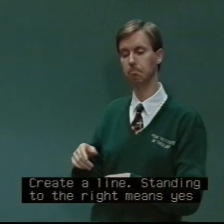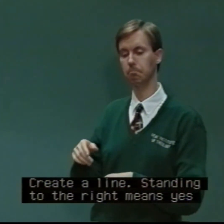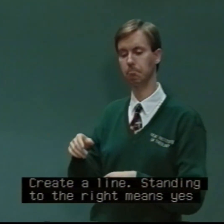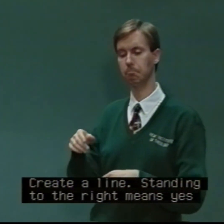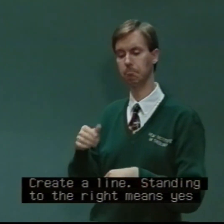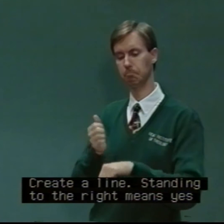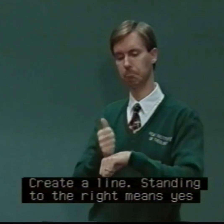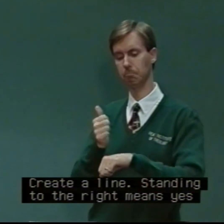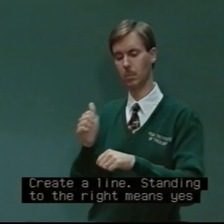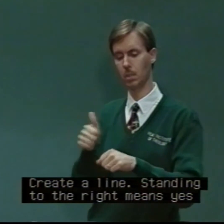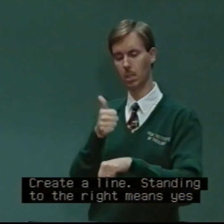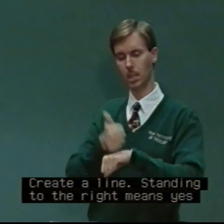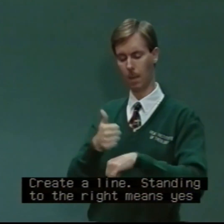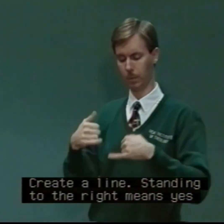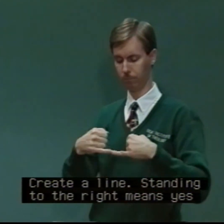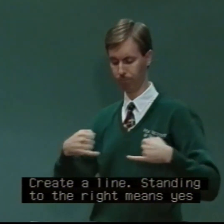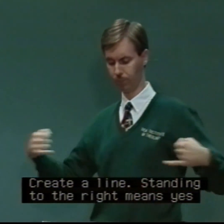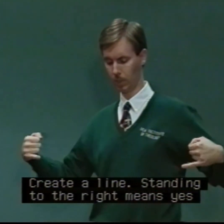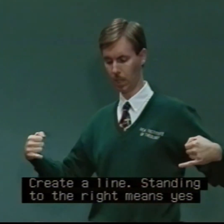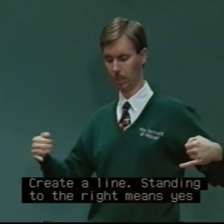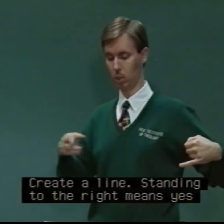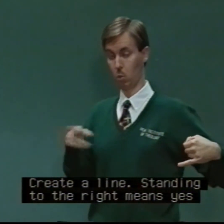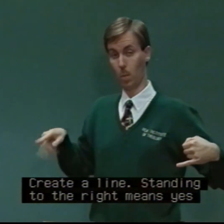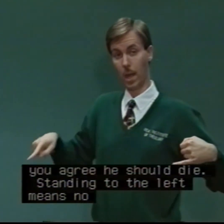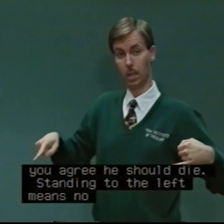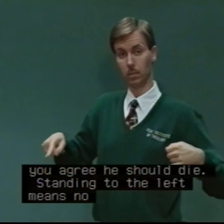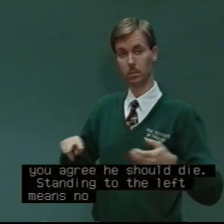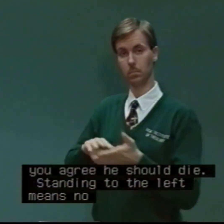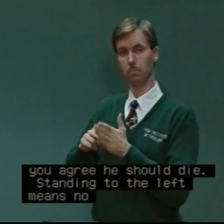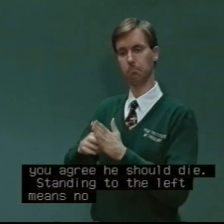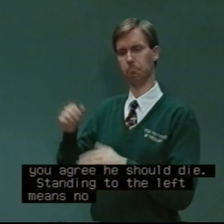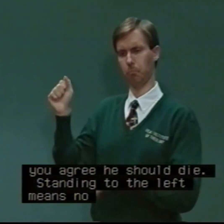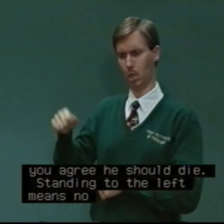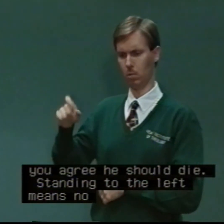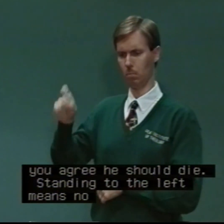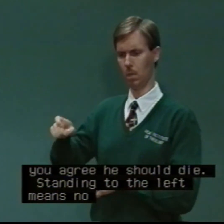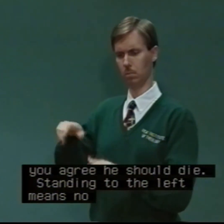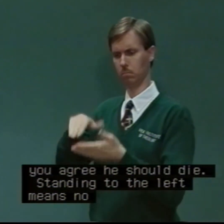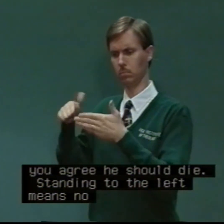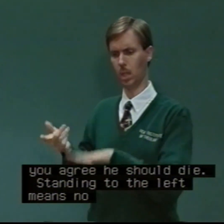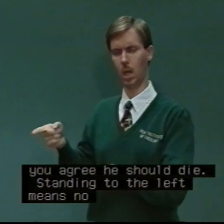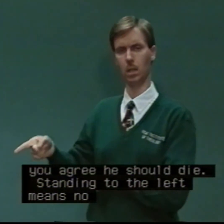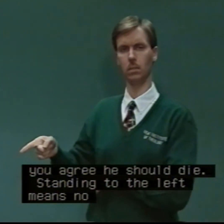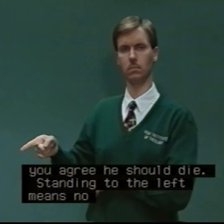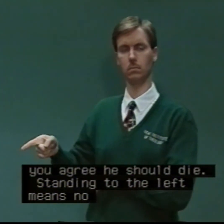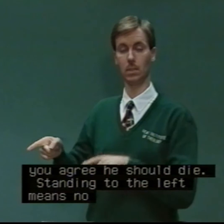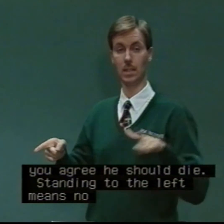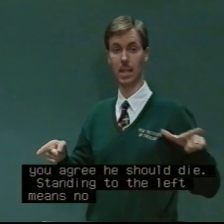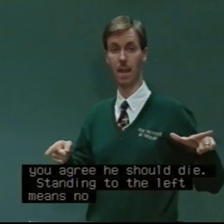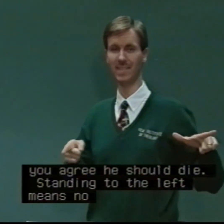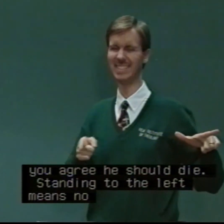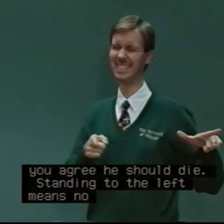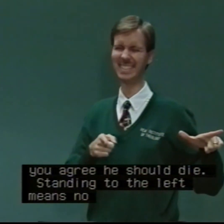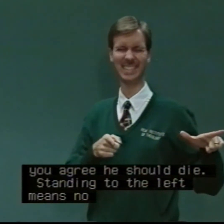Create a line. Standing to the right means yes. You agree he should die. Standing to the left means no.